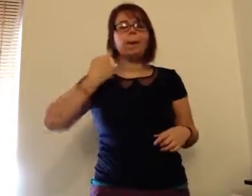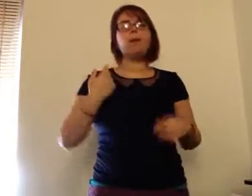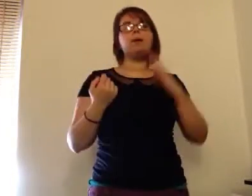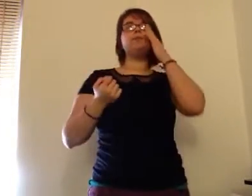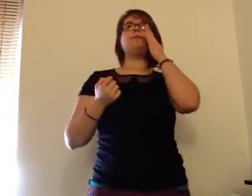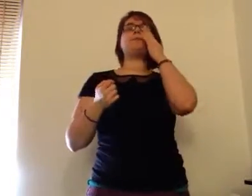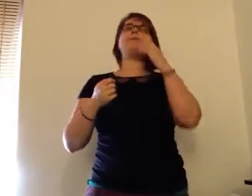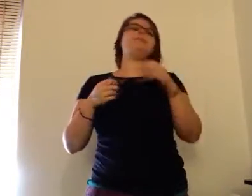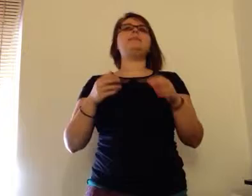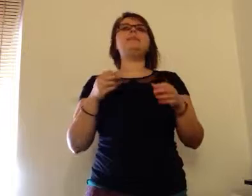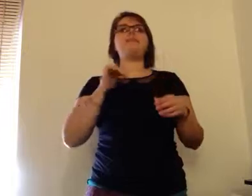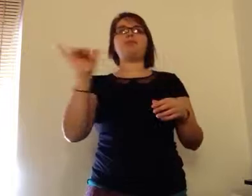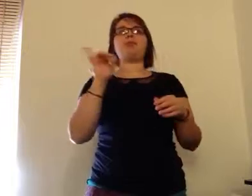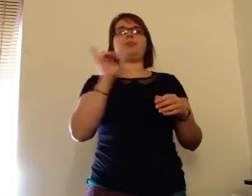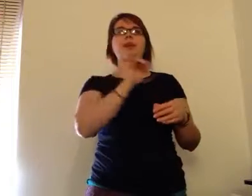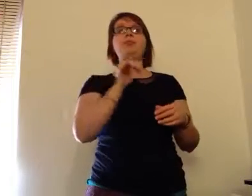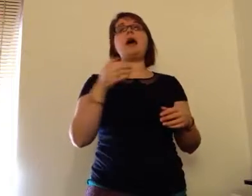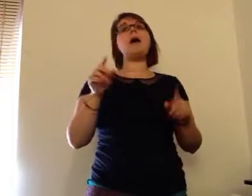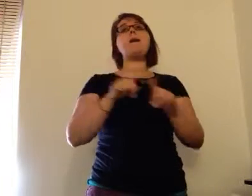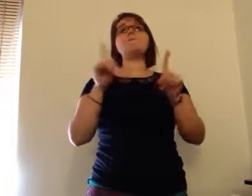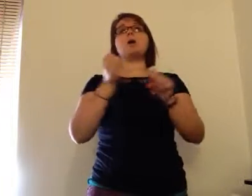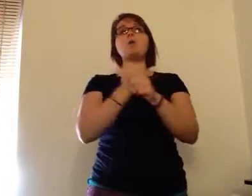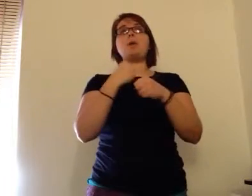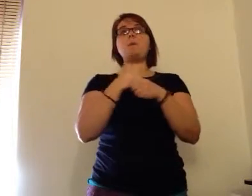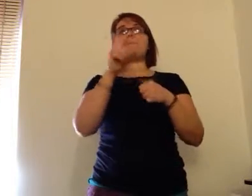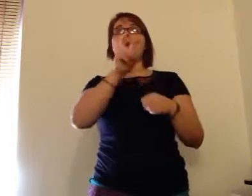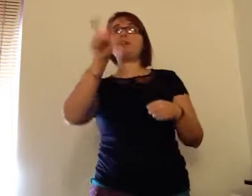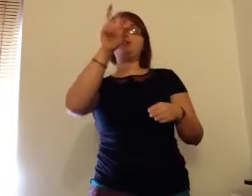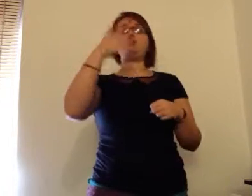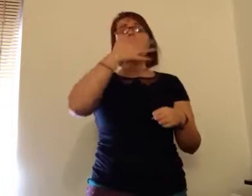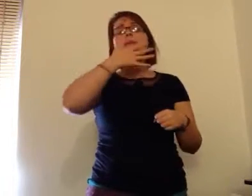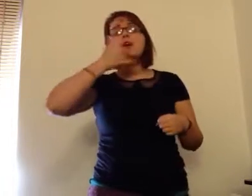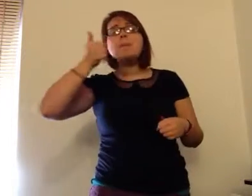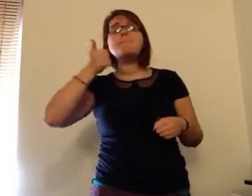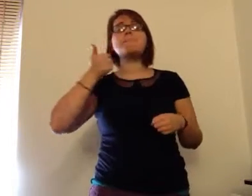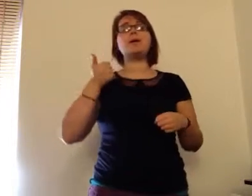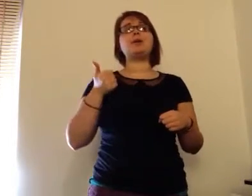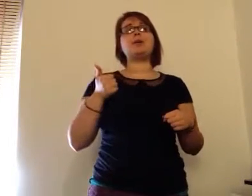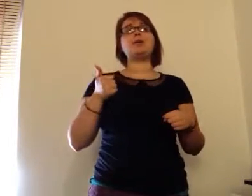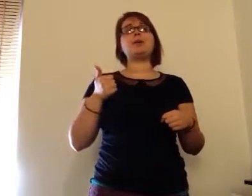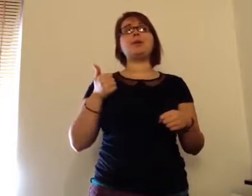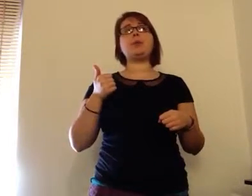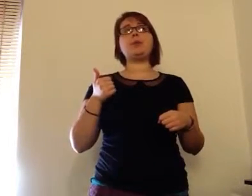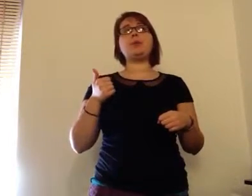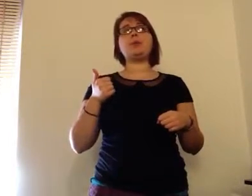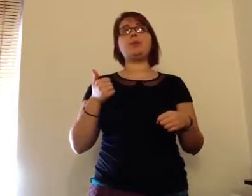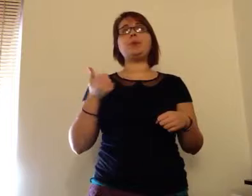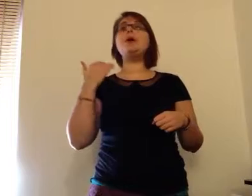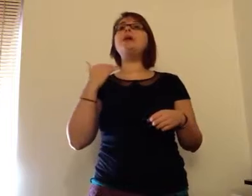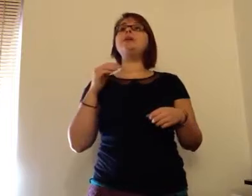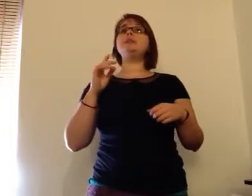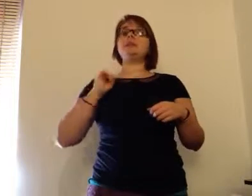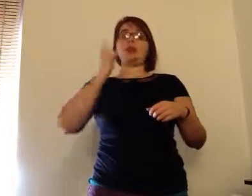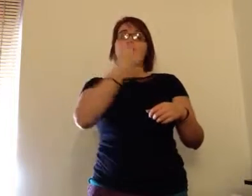What made this trip even better was that we were renting a minivan.